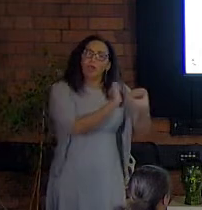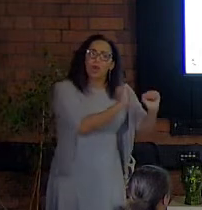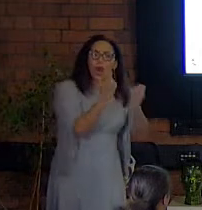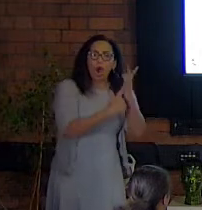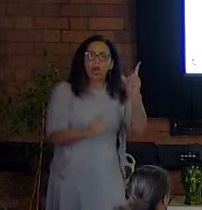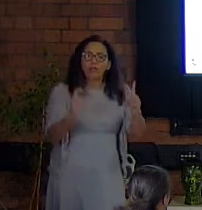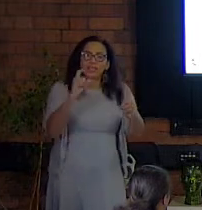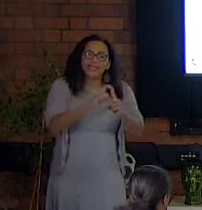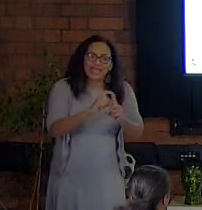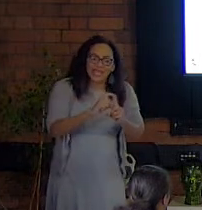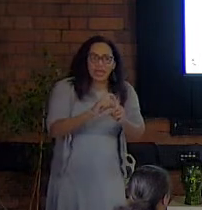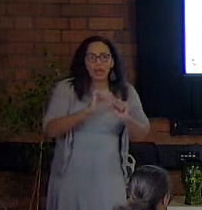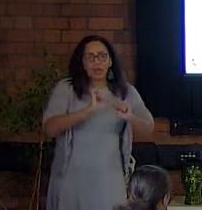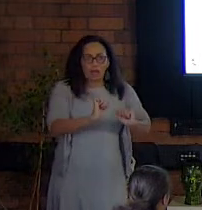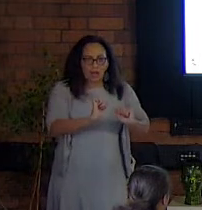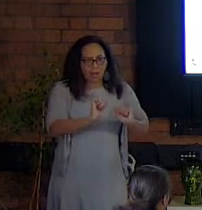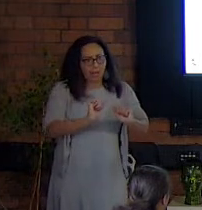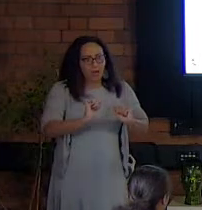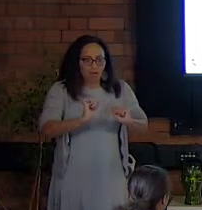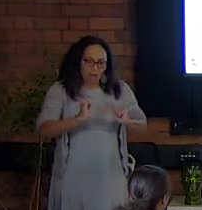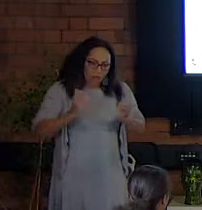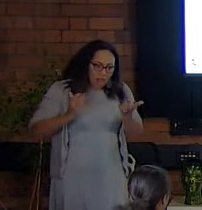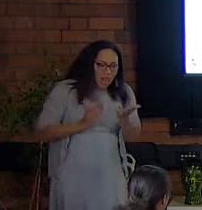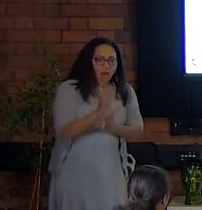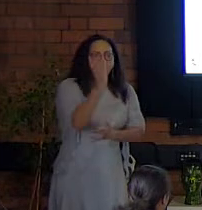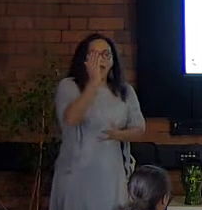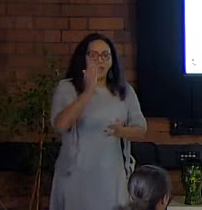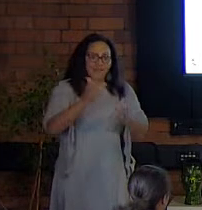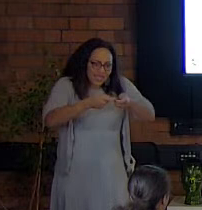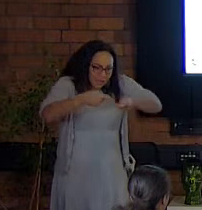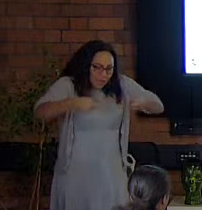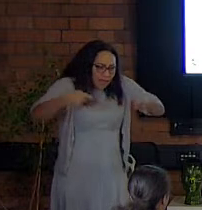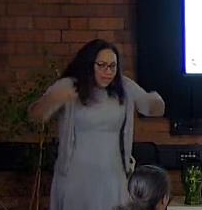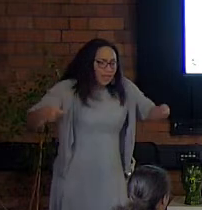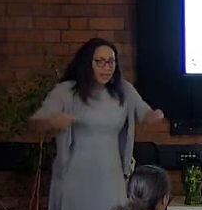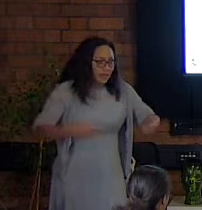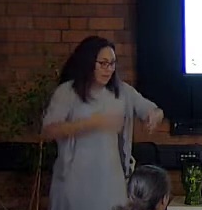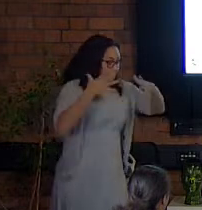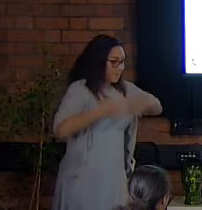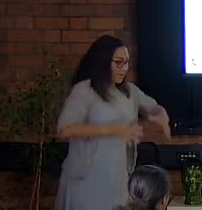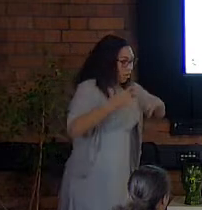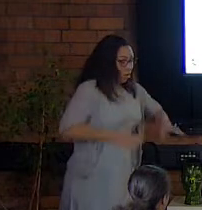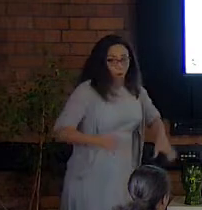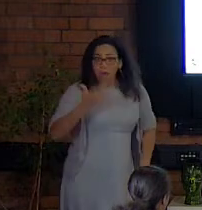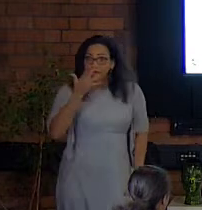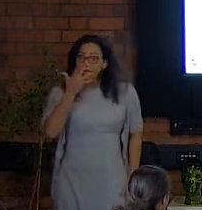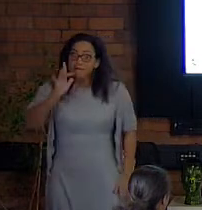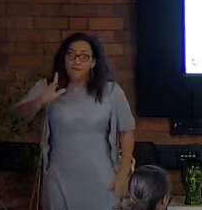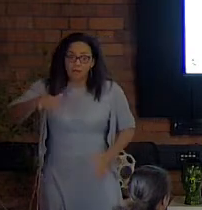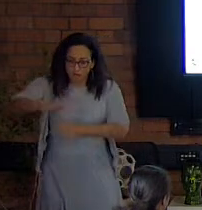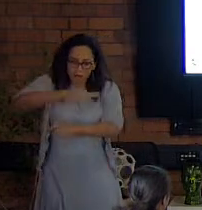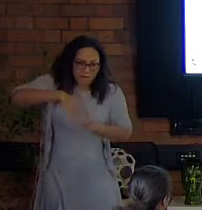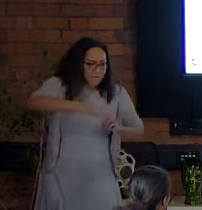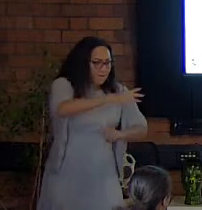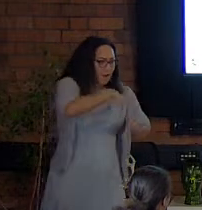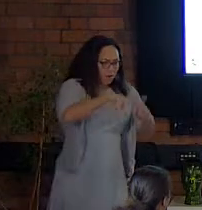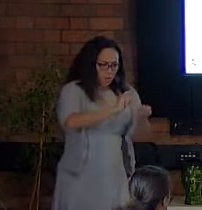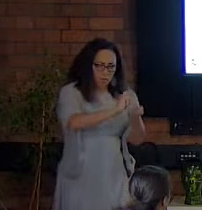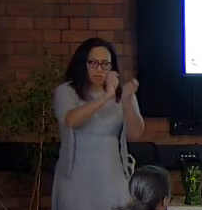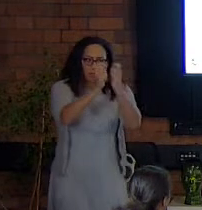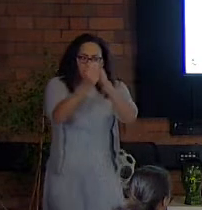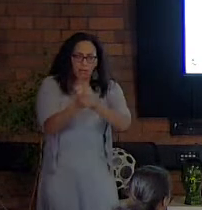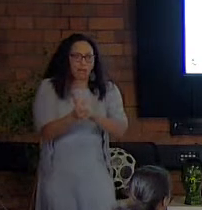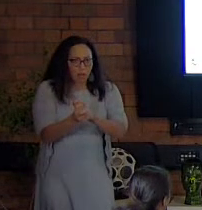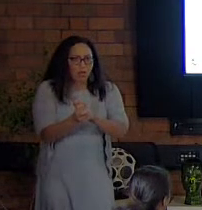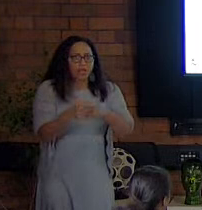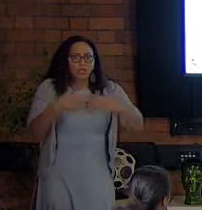Illustration Expanded and explore how live illustration can transform physical and virtual environments and be a performance in itself. She's a French